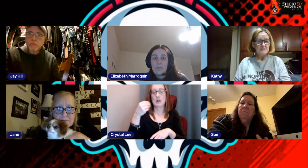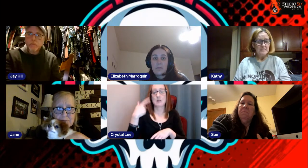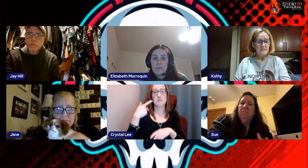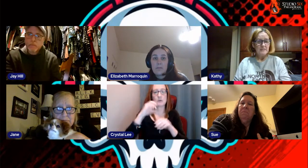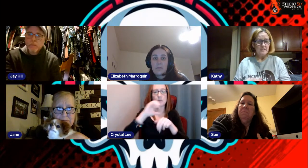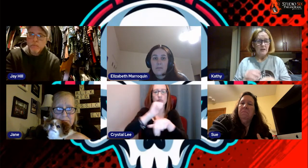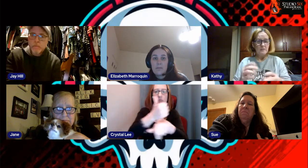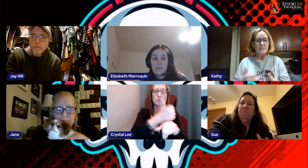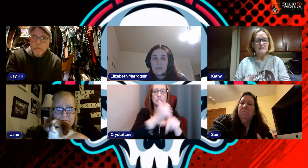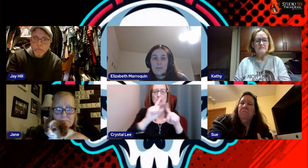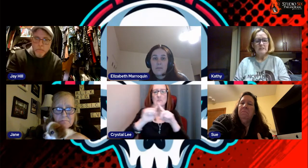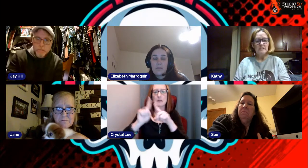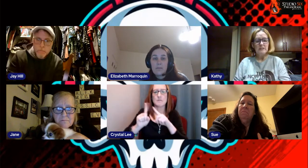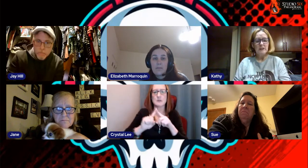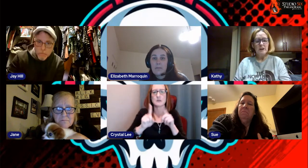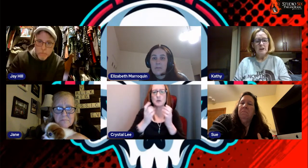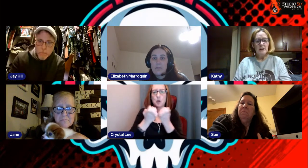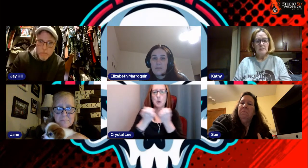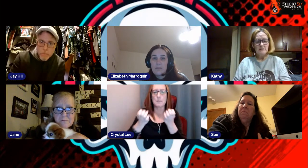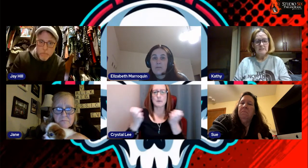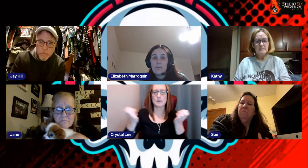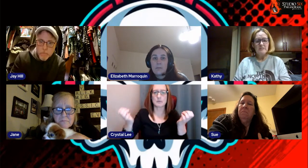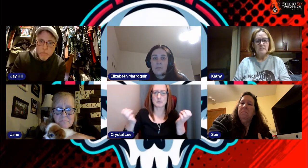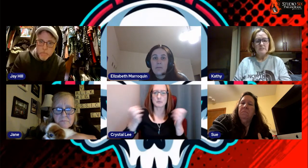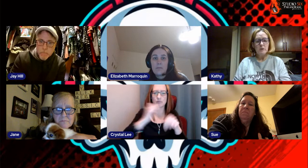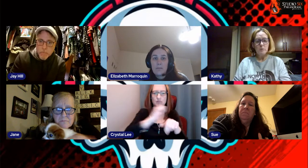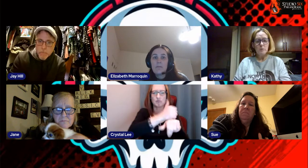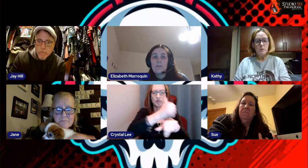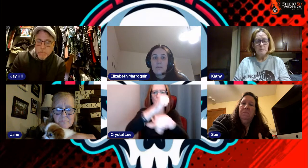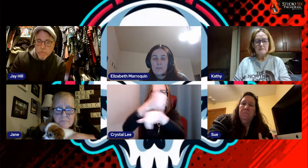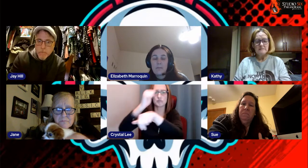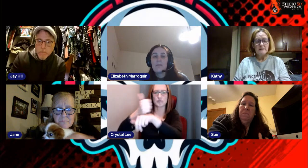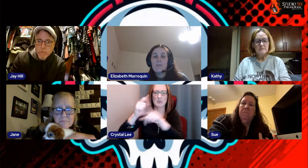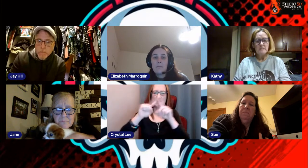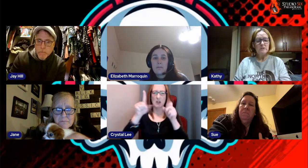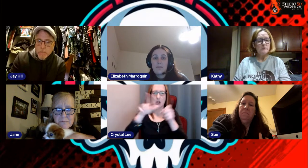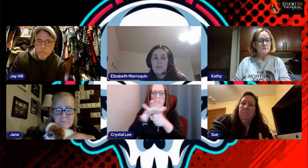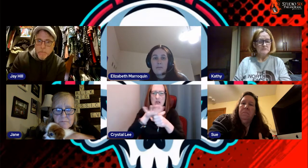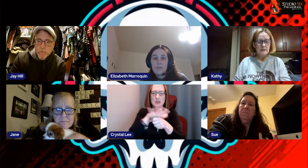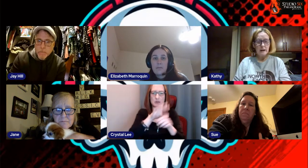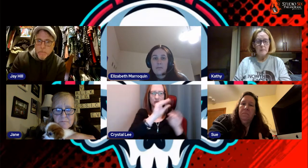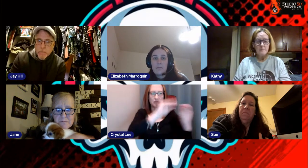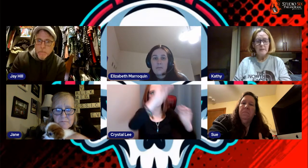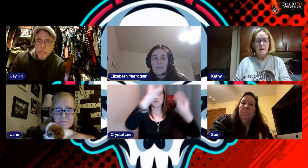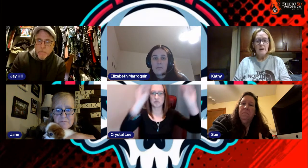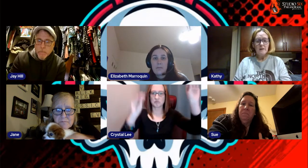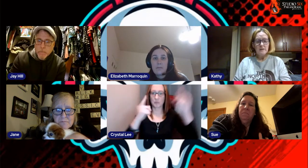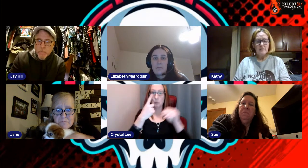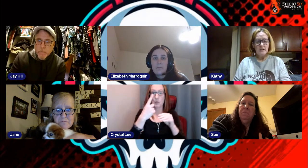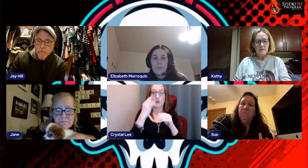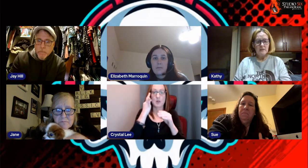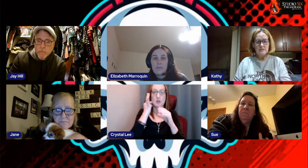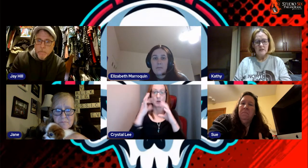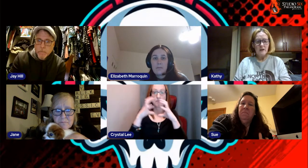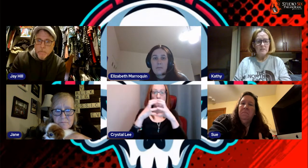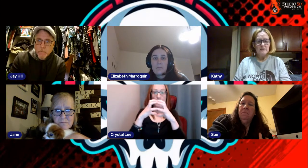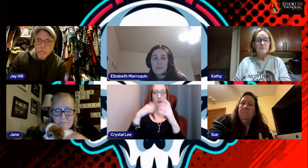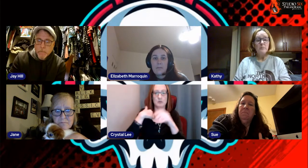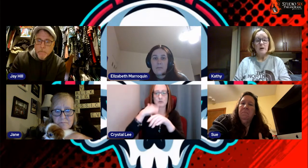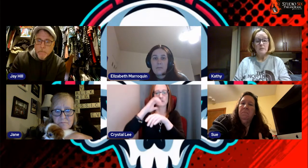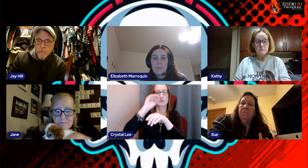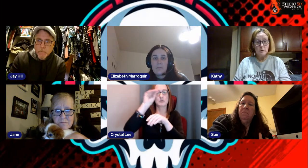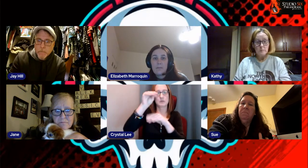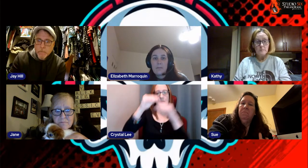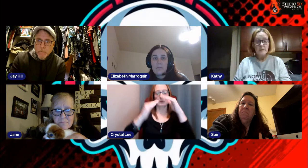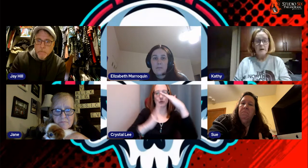and just listen and the different equipment to use and set up in the areas, all the different